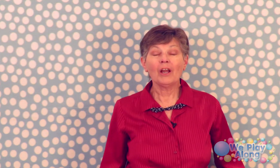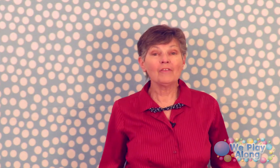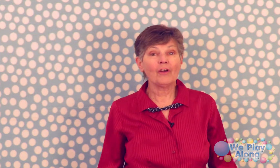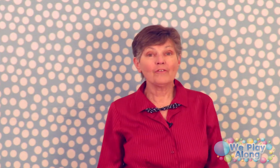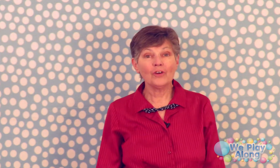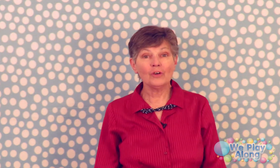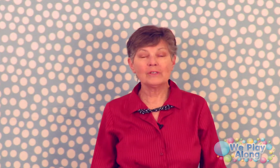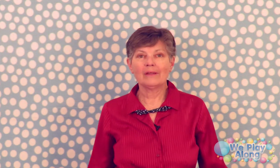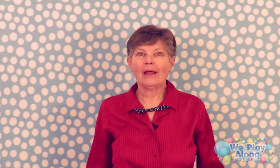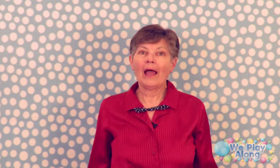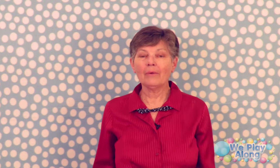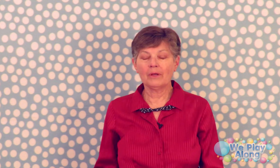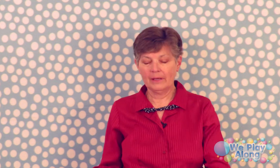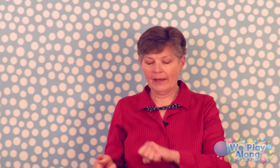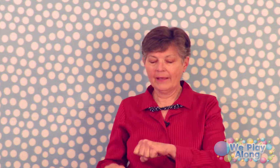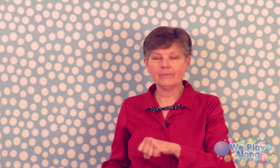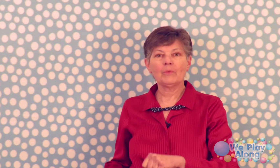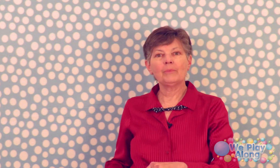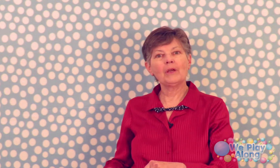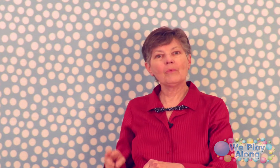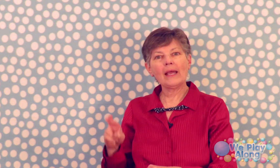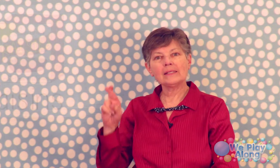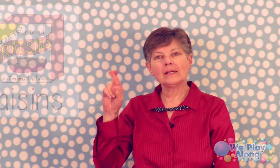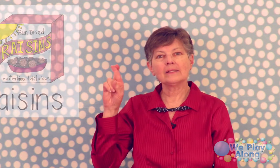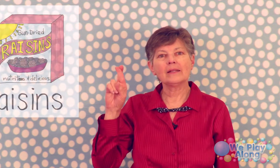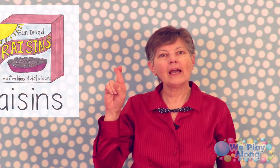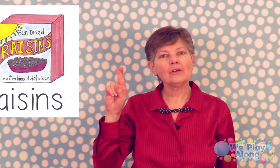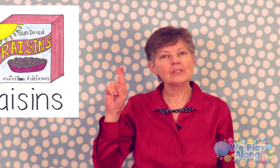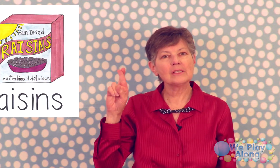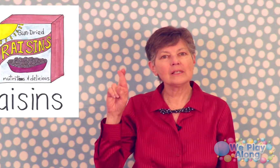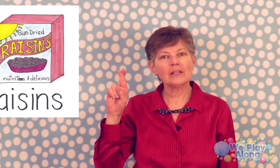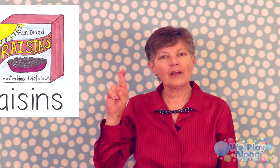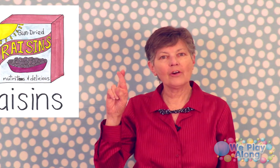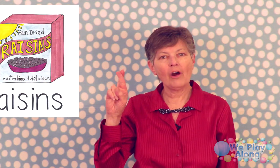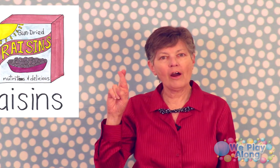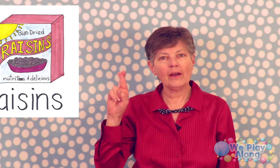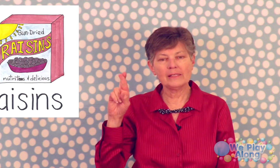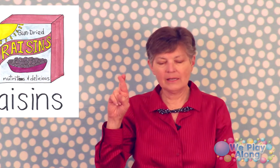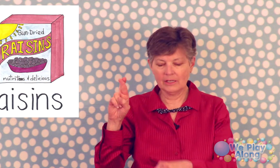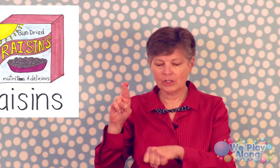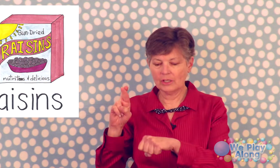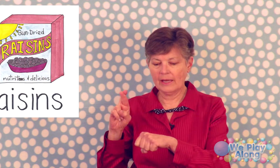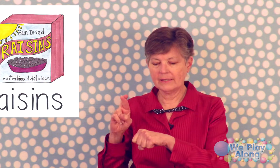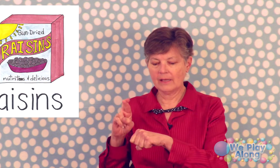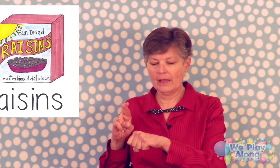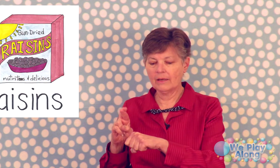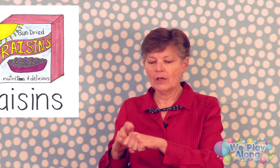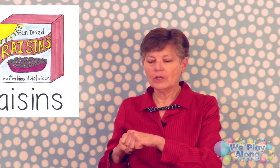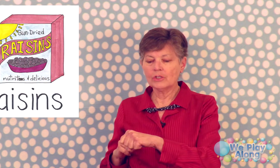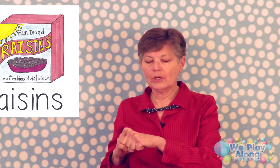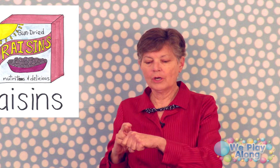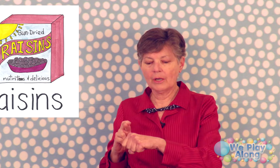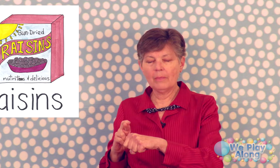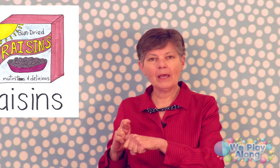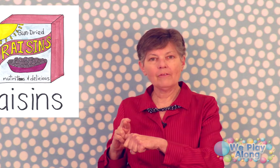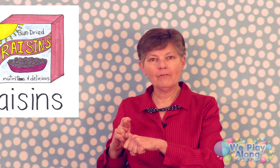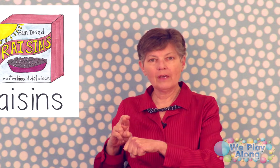of our foods that I really like would be raisins, and that uses the letter R as an initialized sign. So you're going to make a